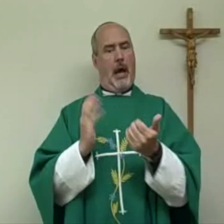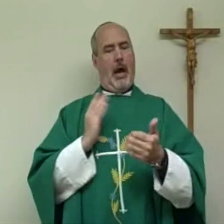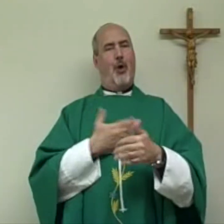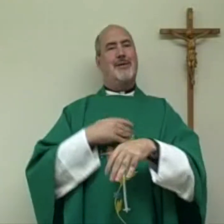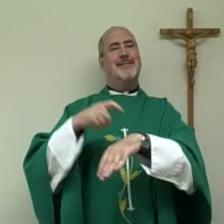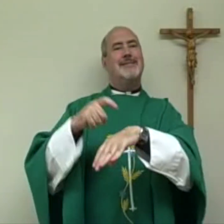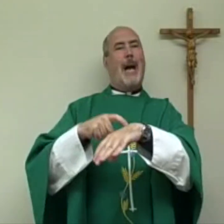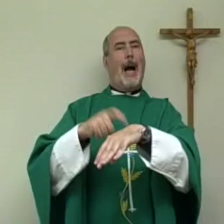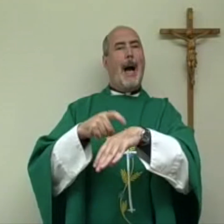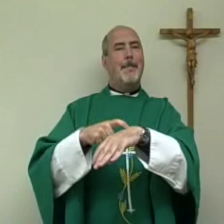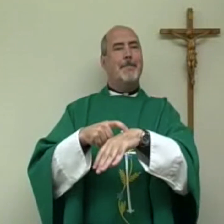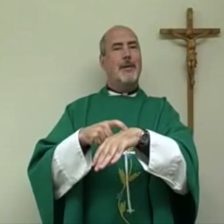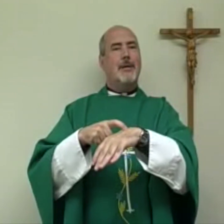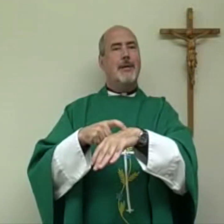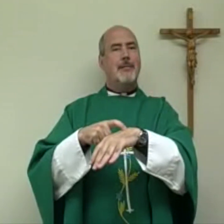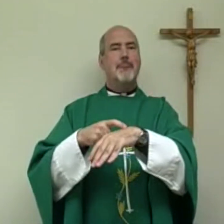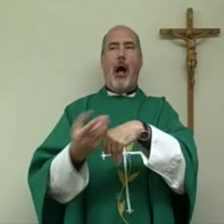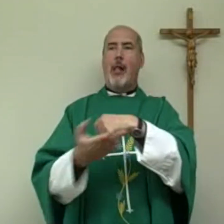be generous with our time.